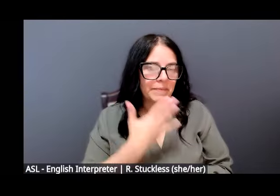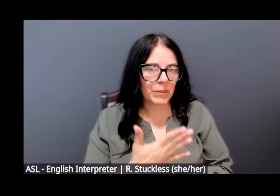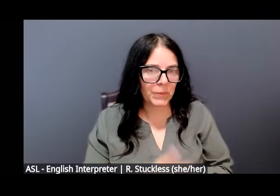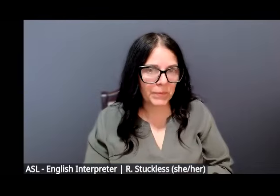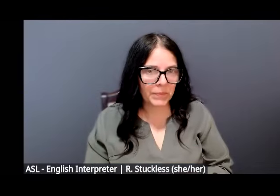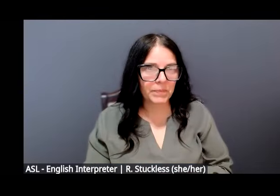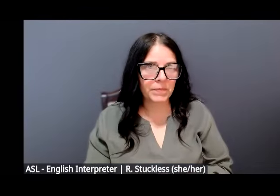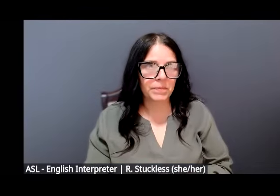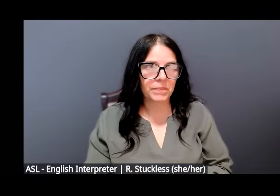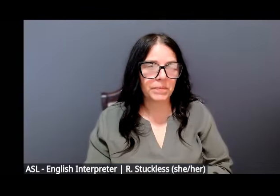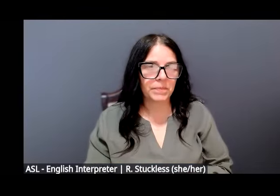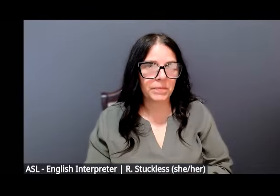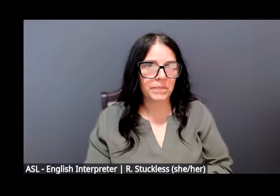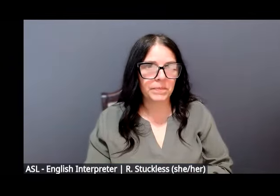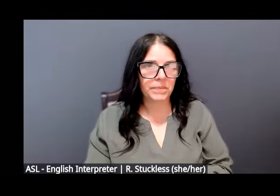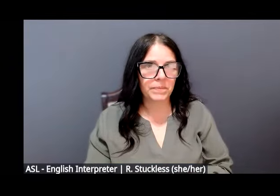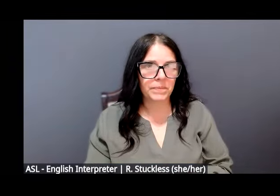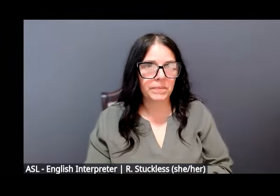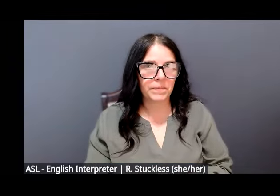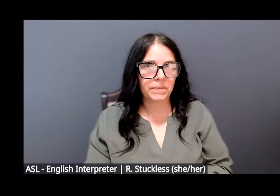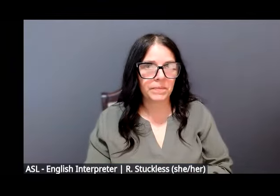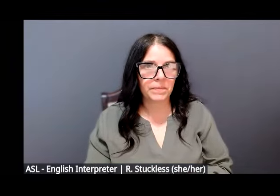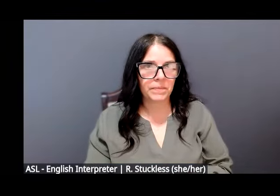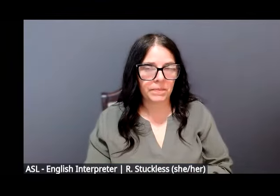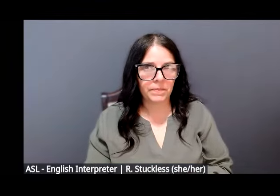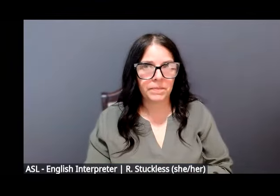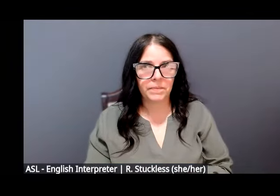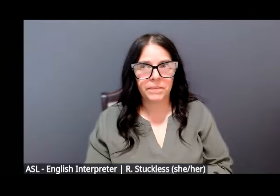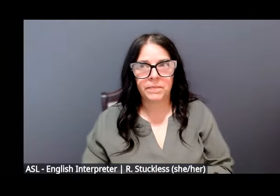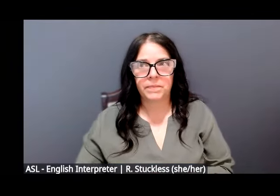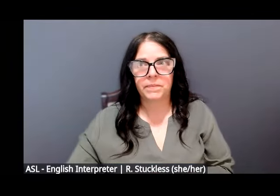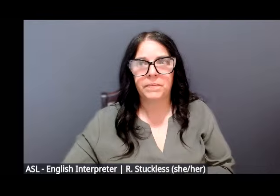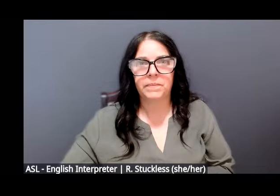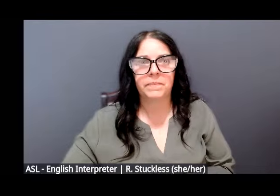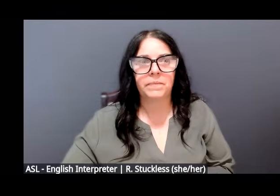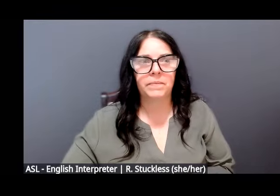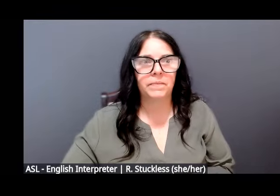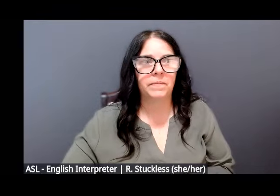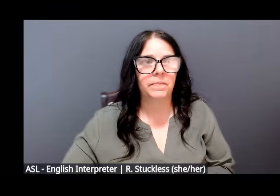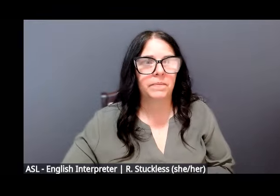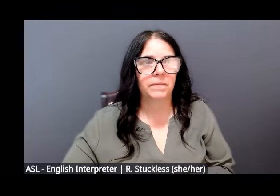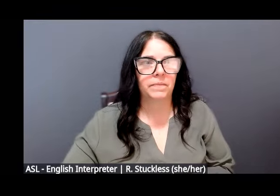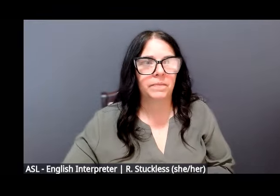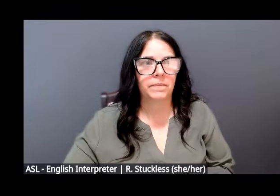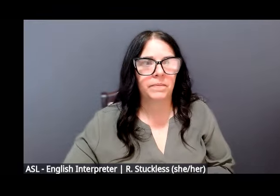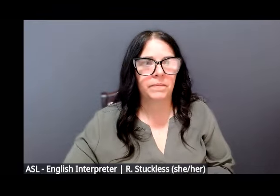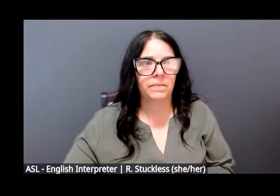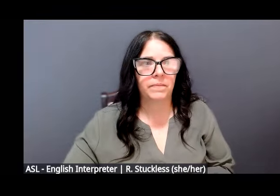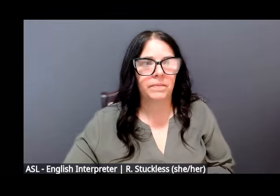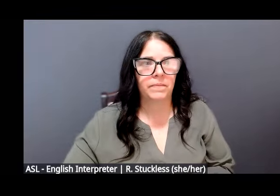You need a motion. This one back, I already lost. I have too much paper. Oh, there it is.